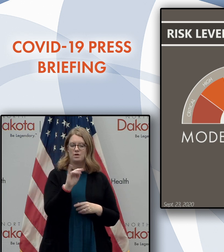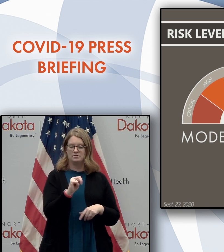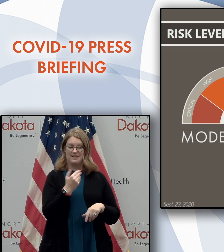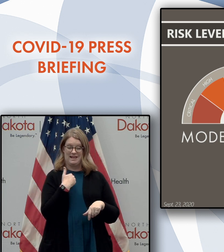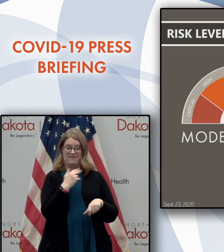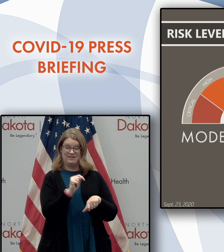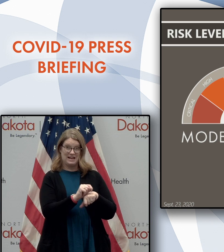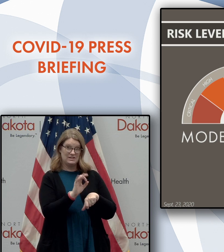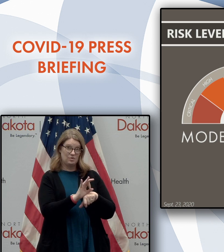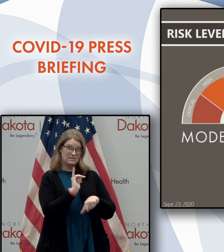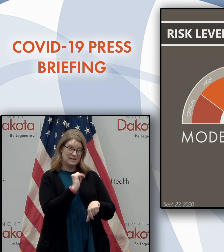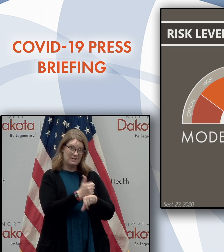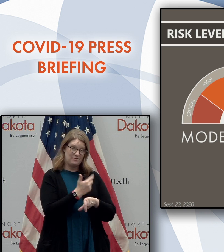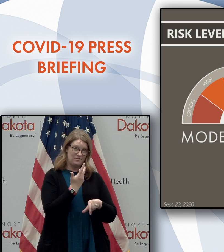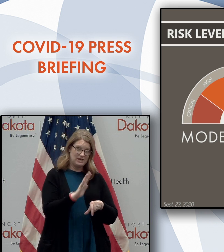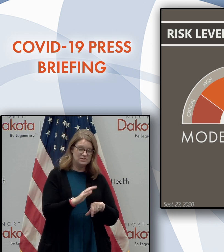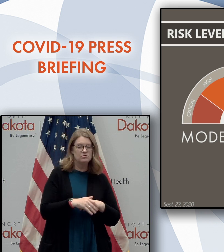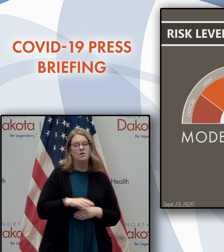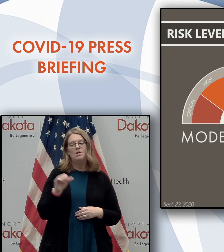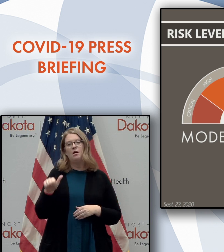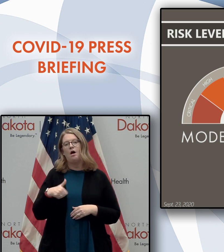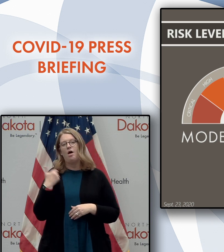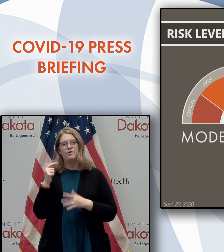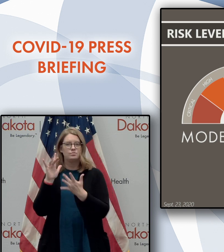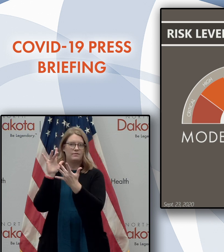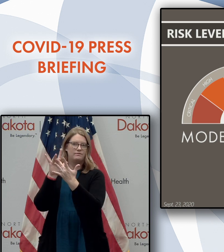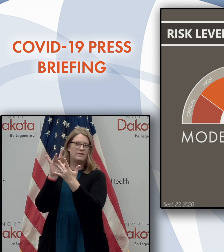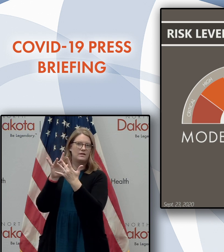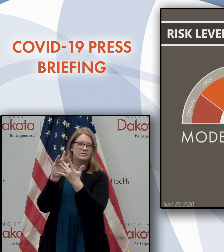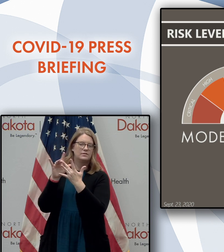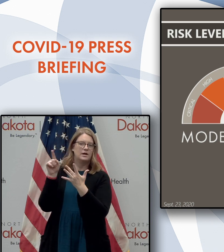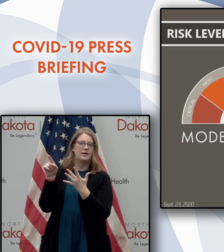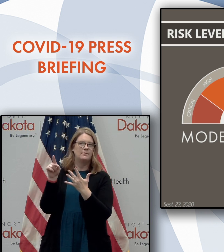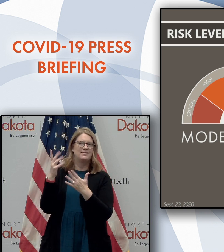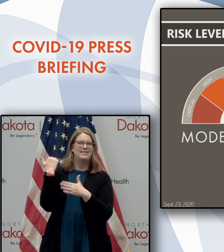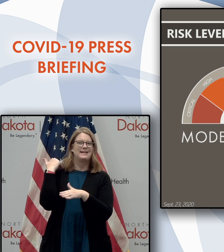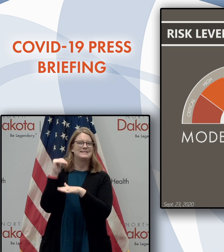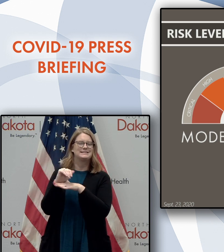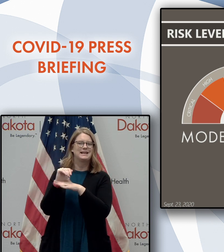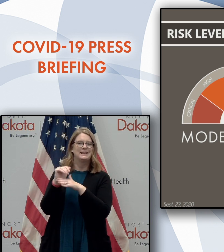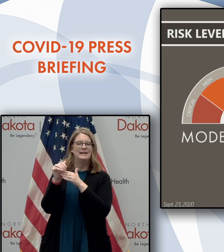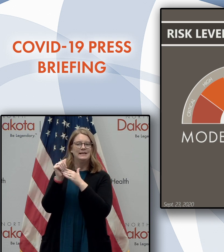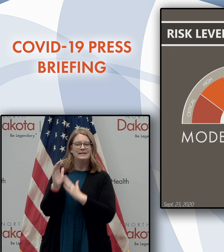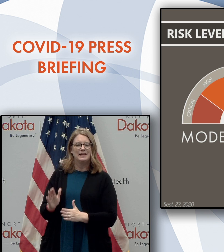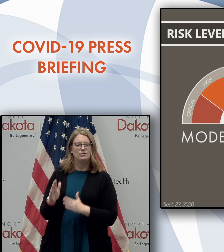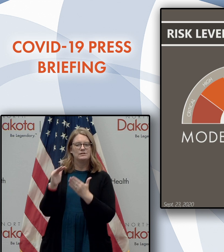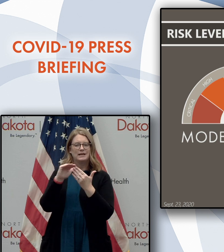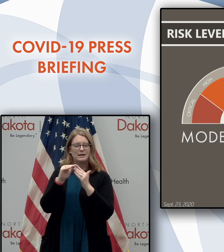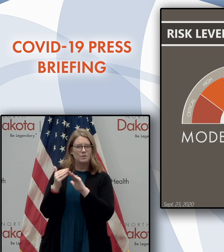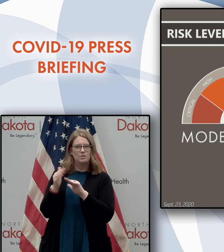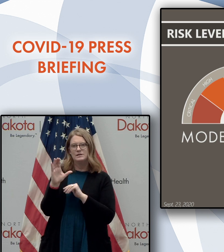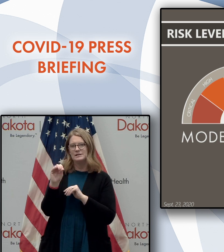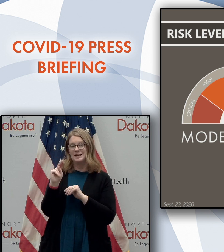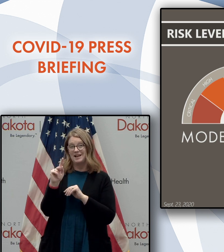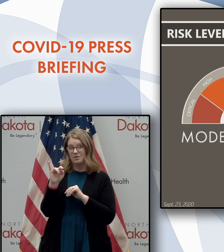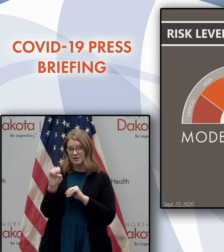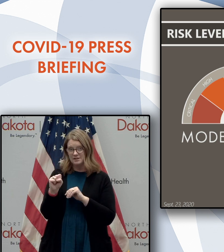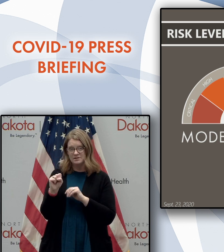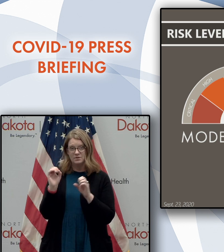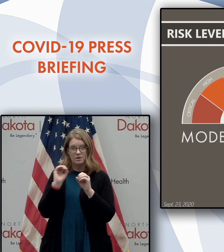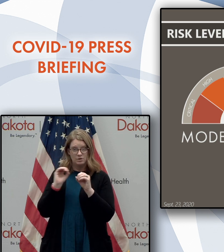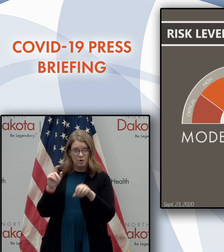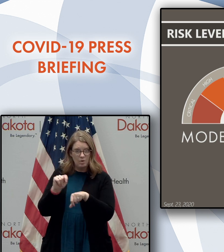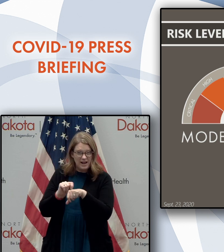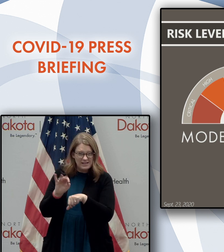others, we've reached out to last night to leaders in communities and counties that do not have task